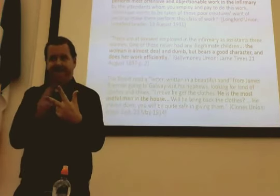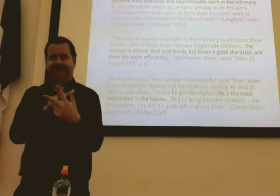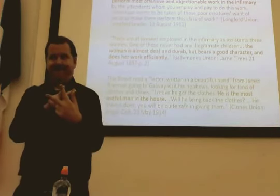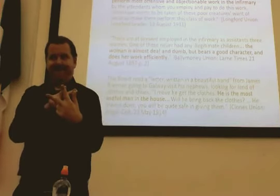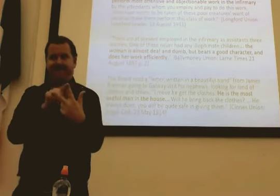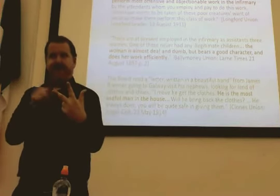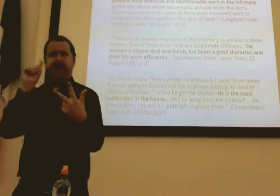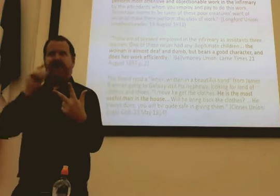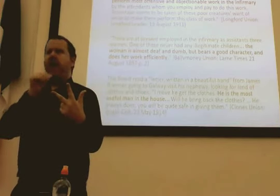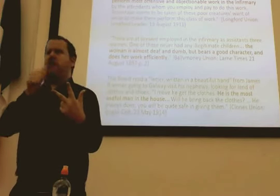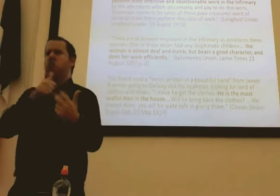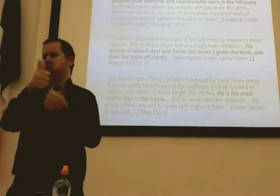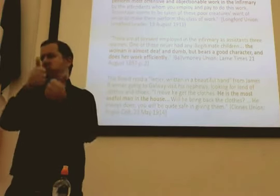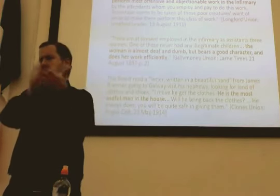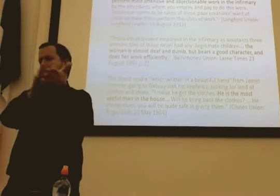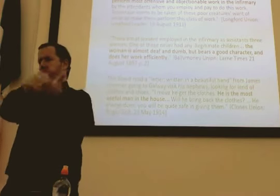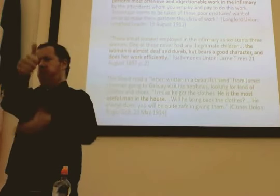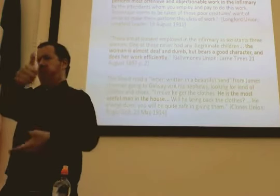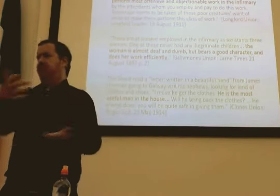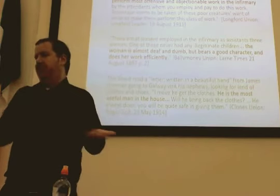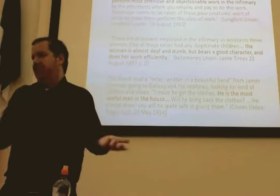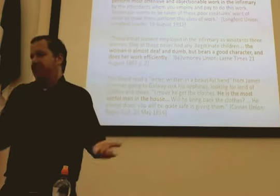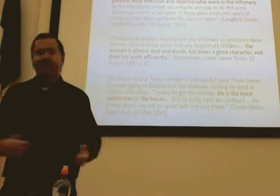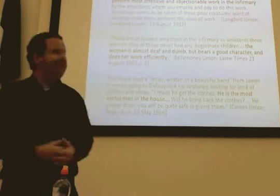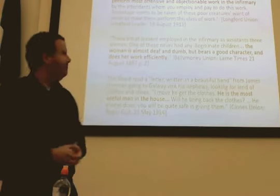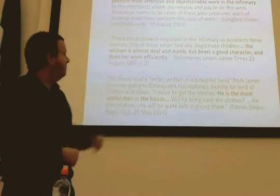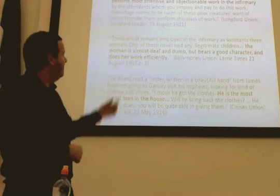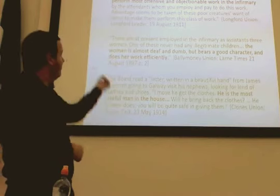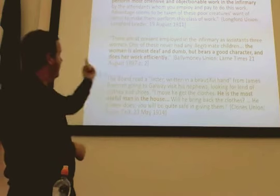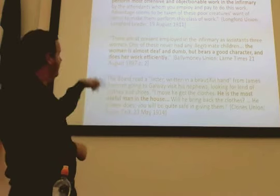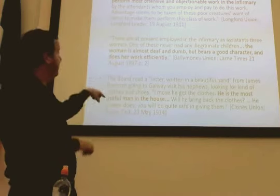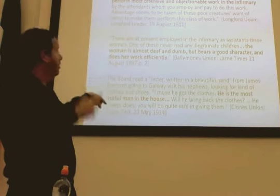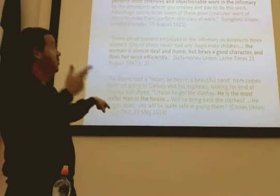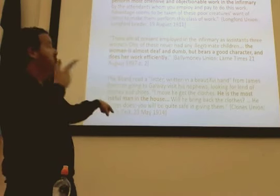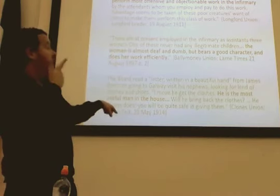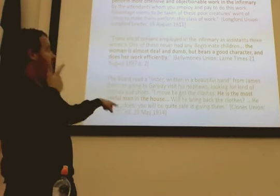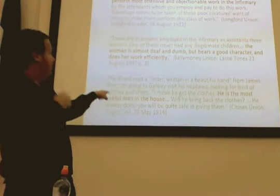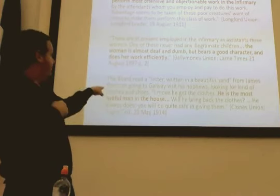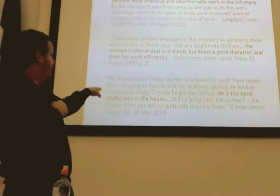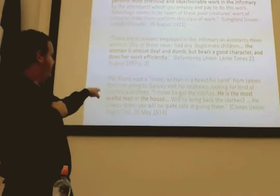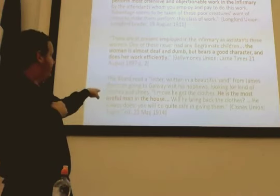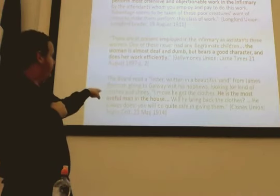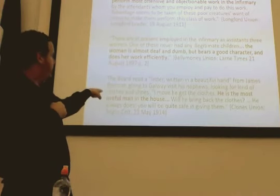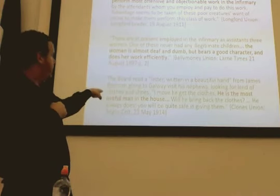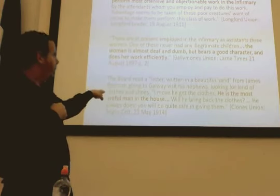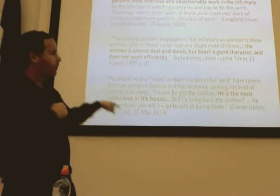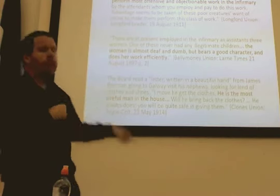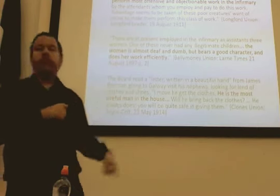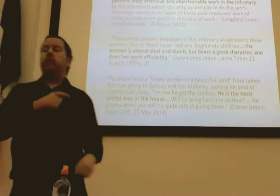that meant that the other 2 that were working there did. The fact they mentioned it in the newspaper article.